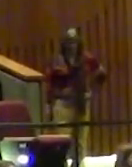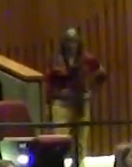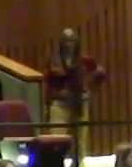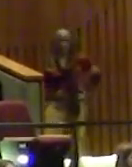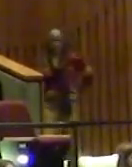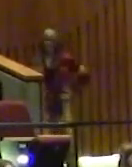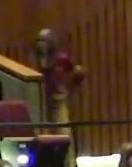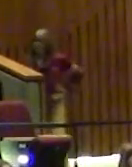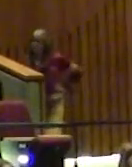What are hands?